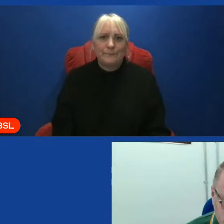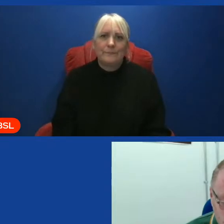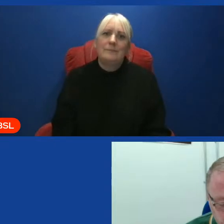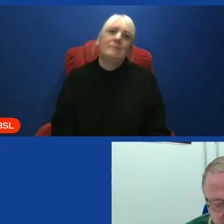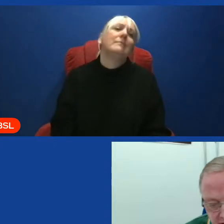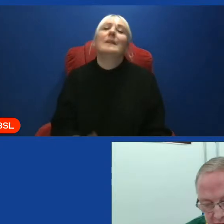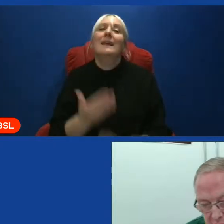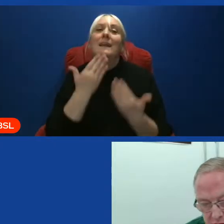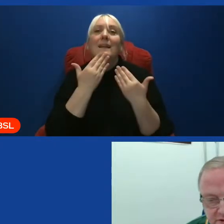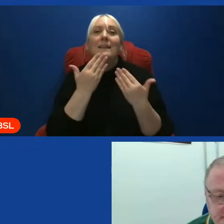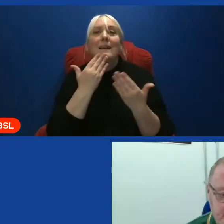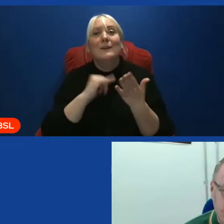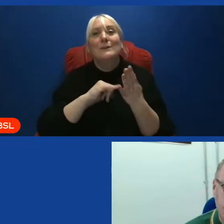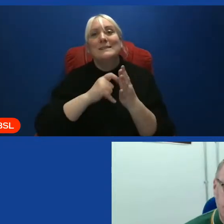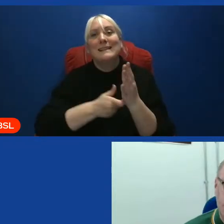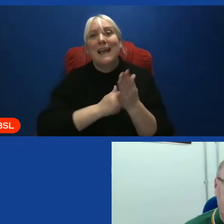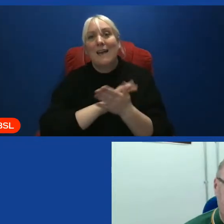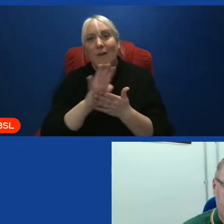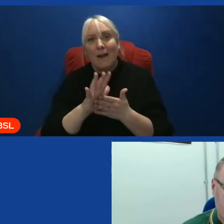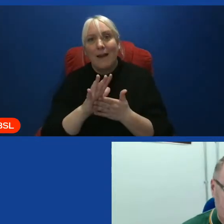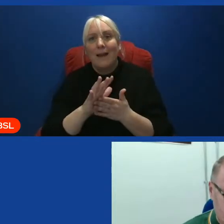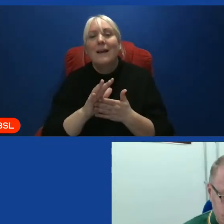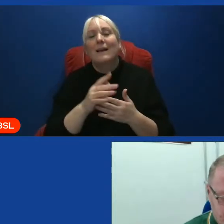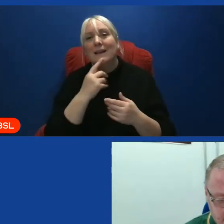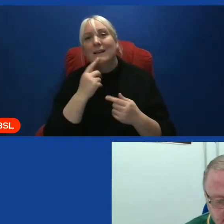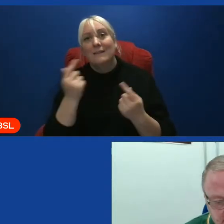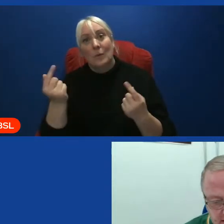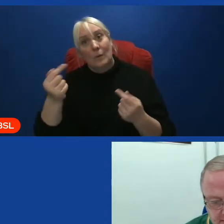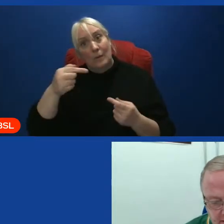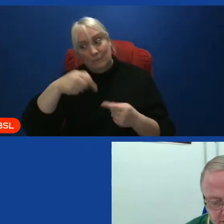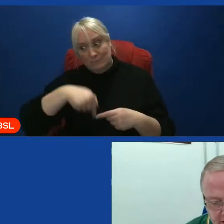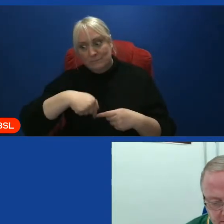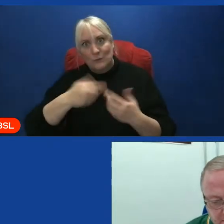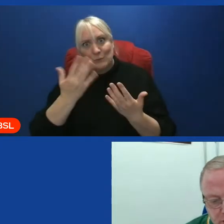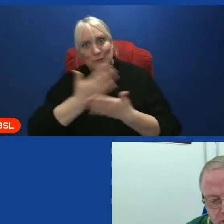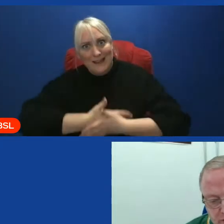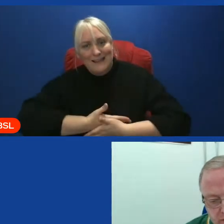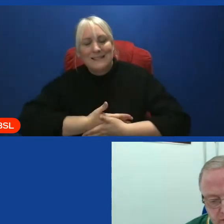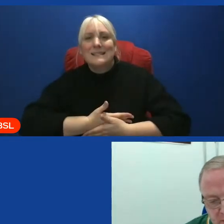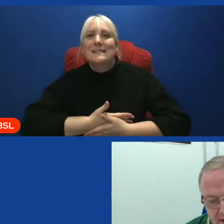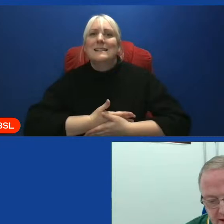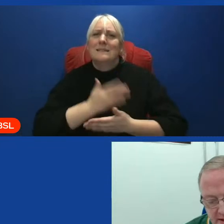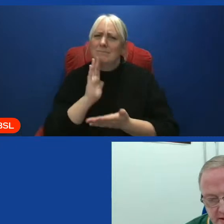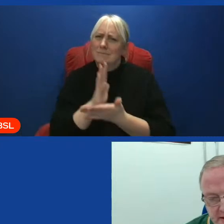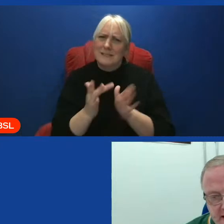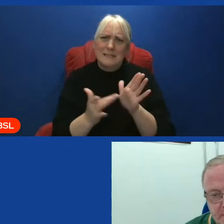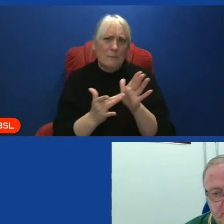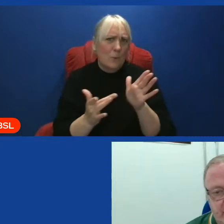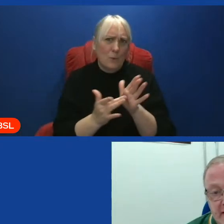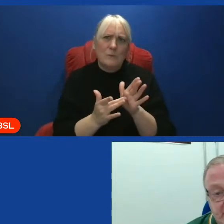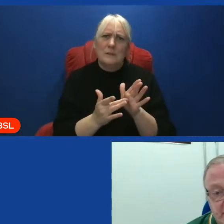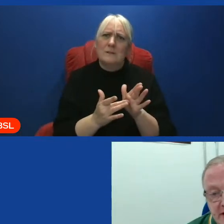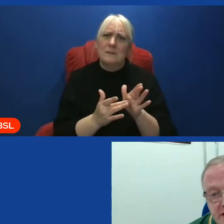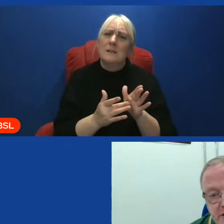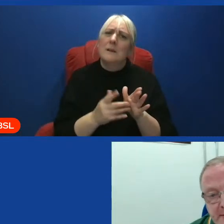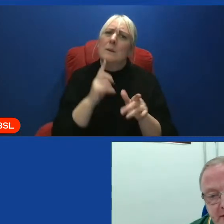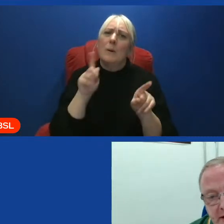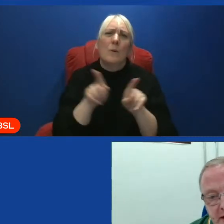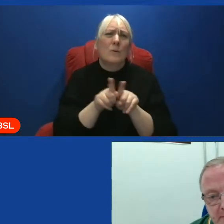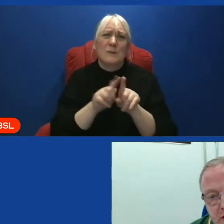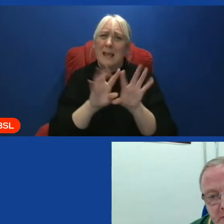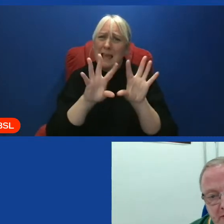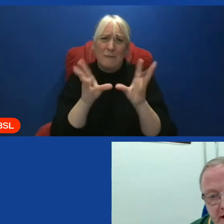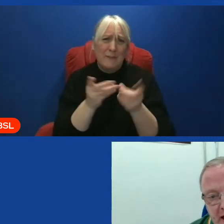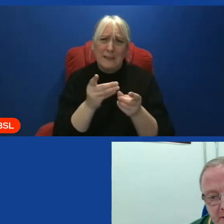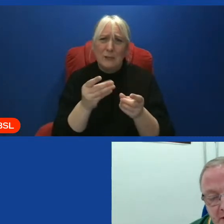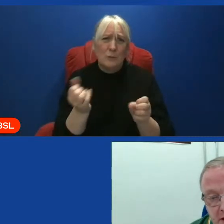Brilliant. Thank you so much, Sarah, not just for attending tonight and that, again, incredibly important words there, but for everything that you're doing